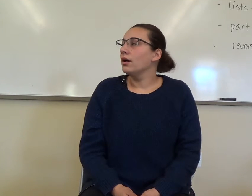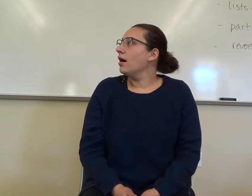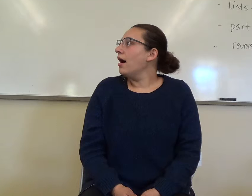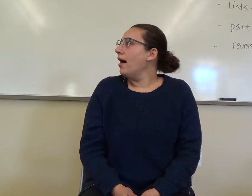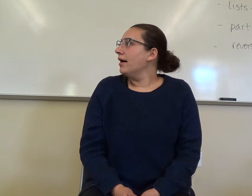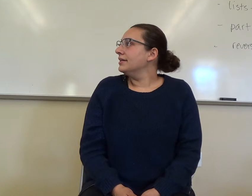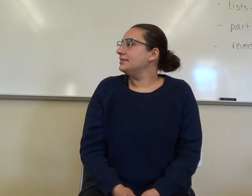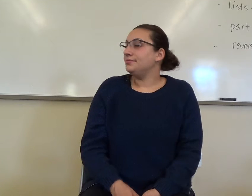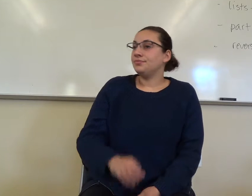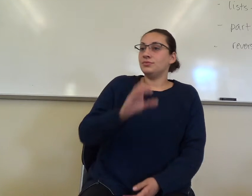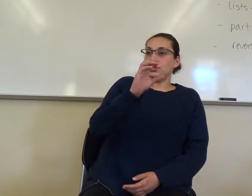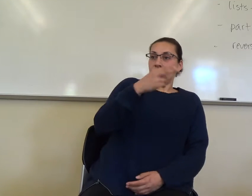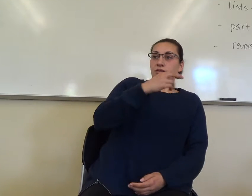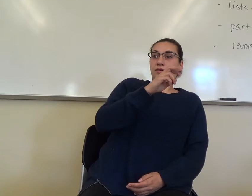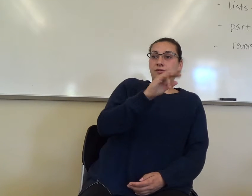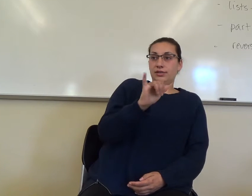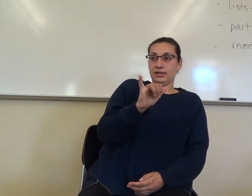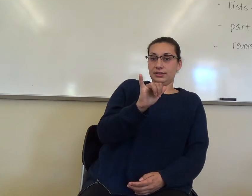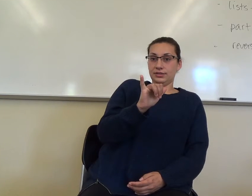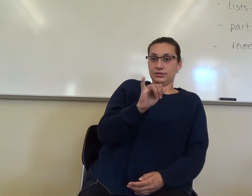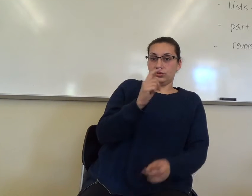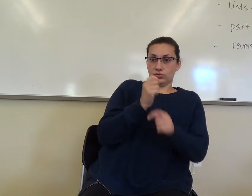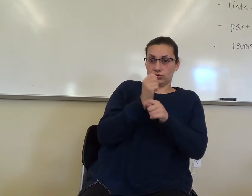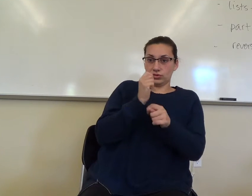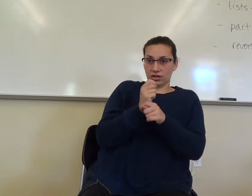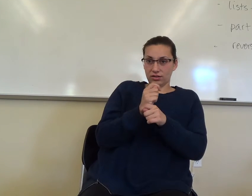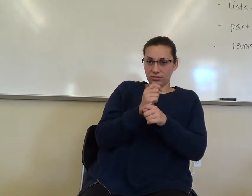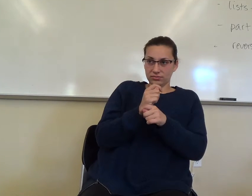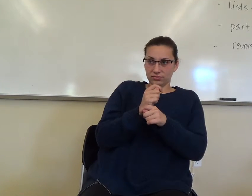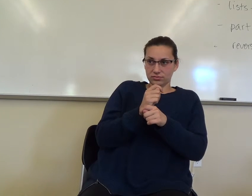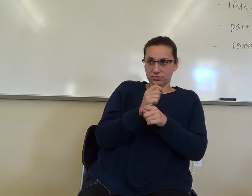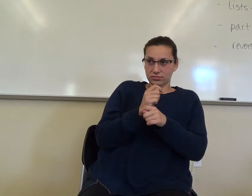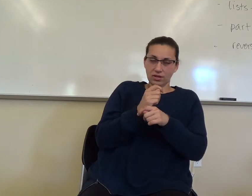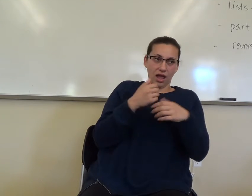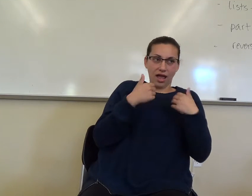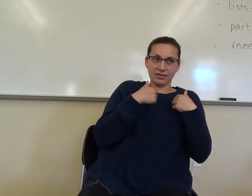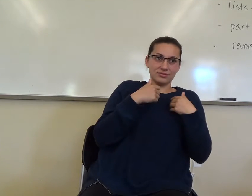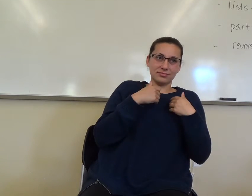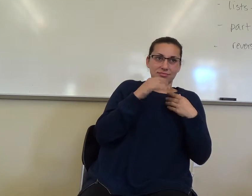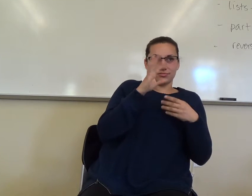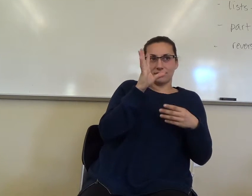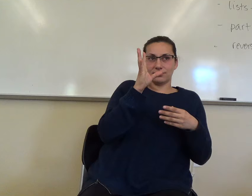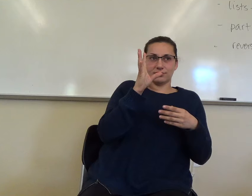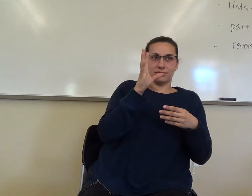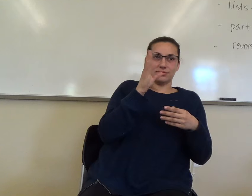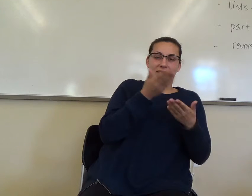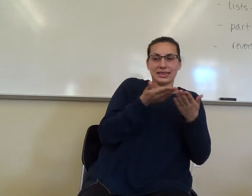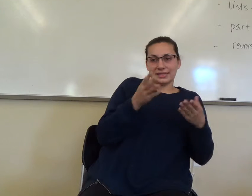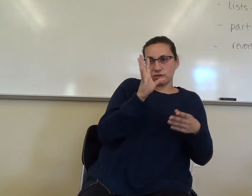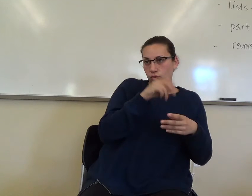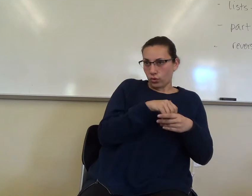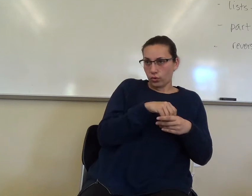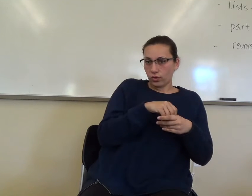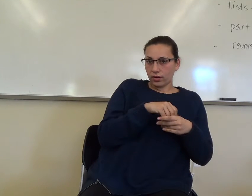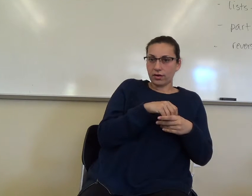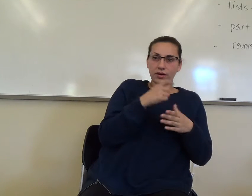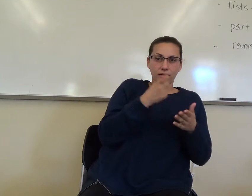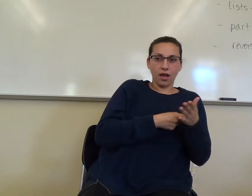Chevy truck gets this mileage, has these extras, costs this much in maintenance. Ford truck gets